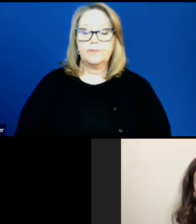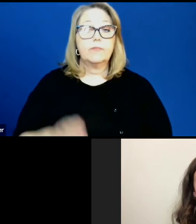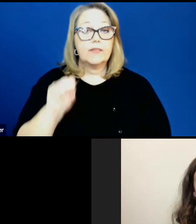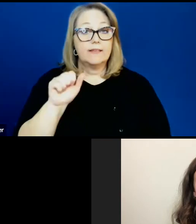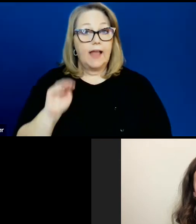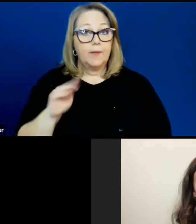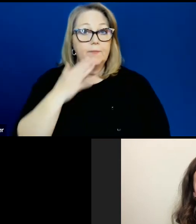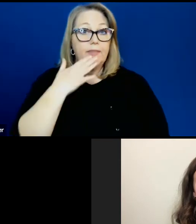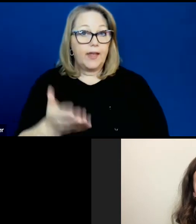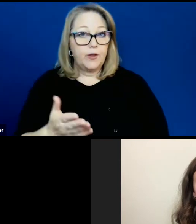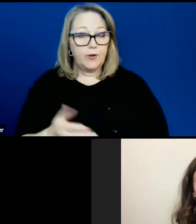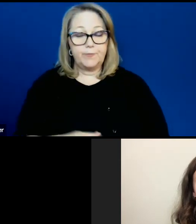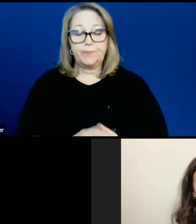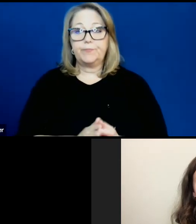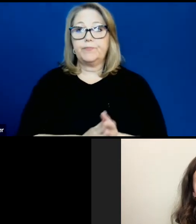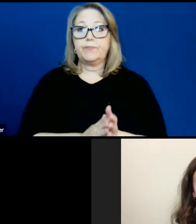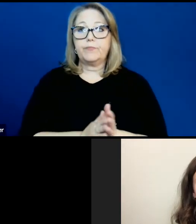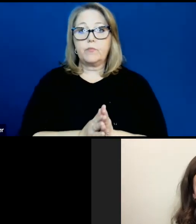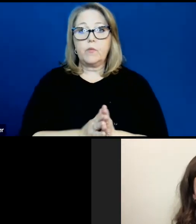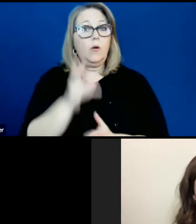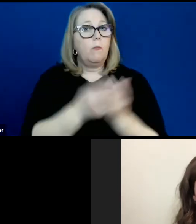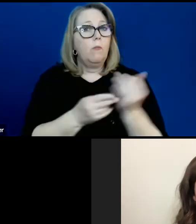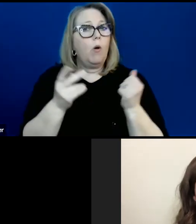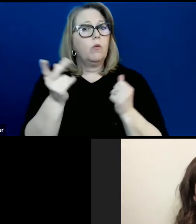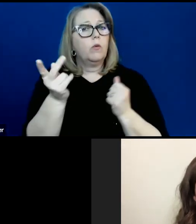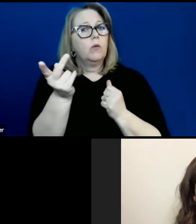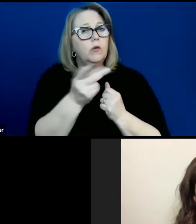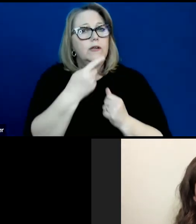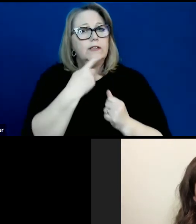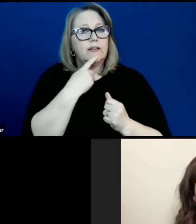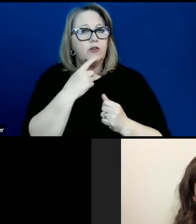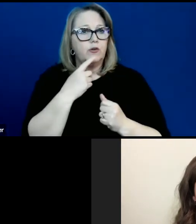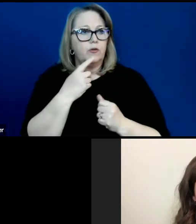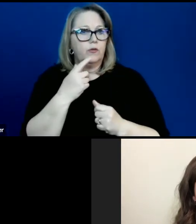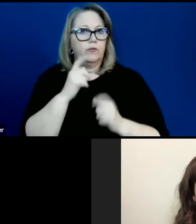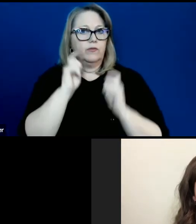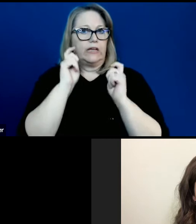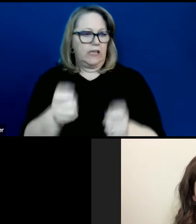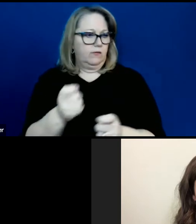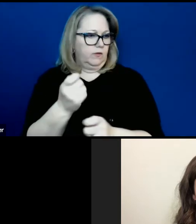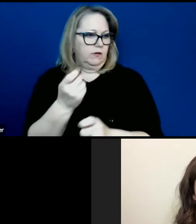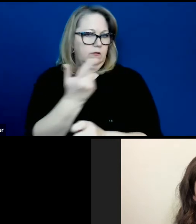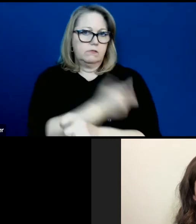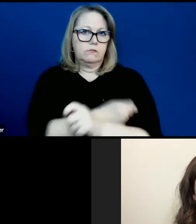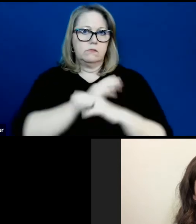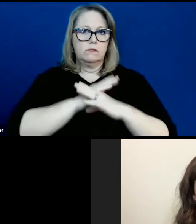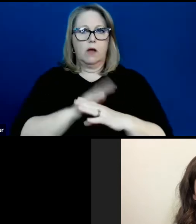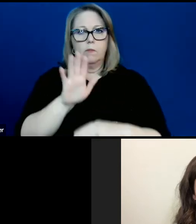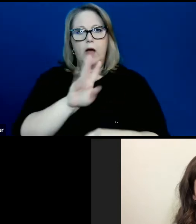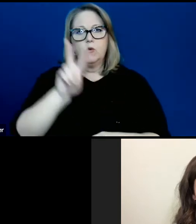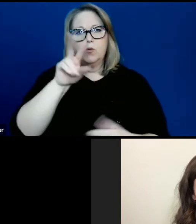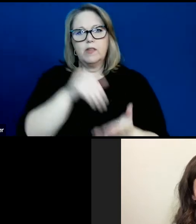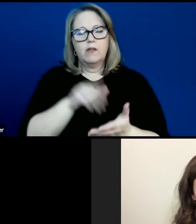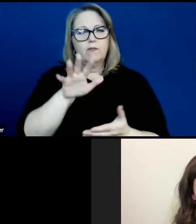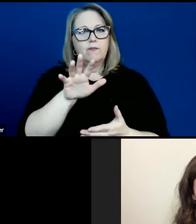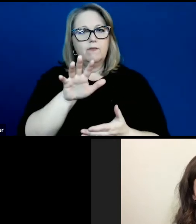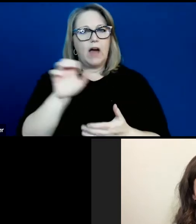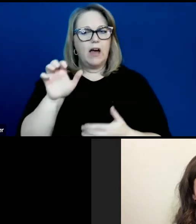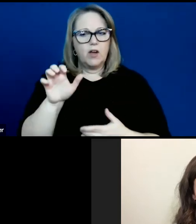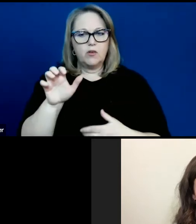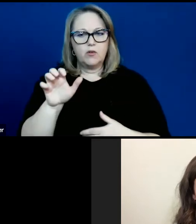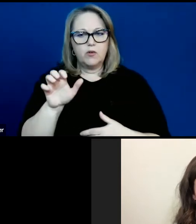Governor Sislak and Ms. Bennett, you both said we vaccinated about 25,000 people thus far. I don't have the exact number, but I believe that's less